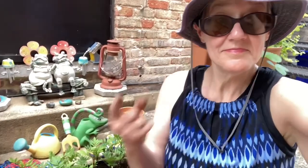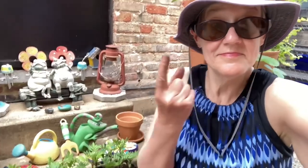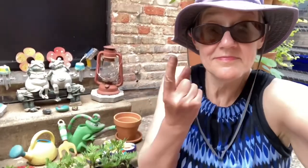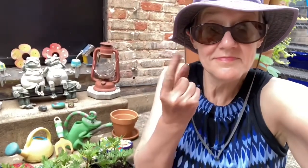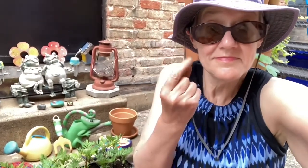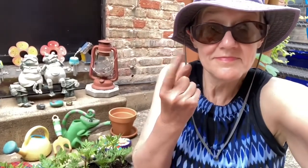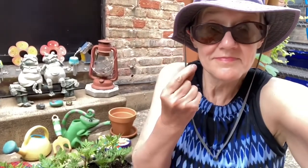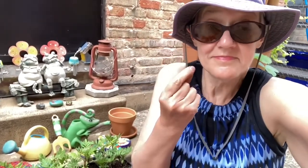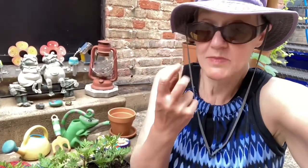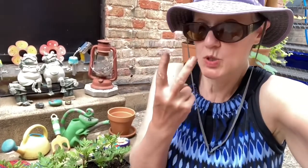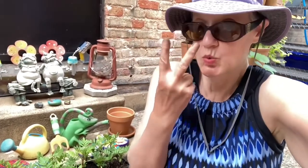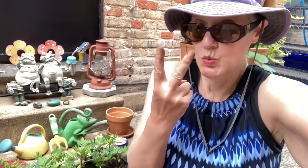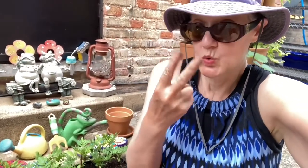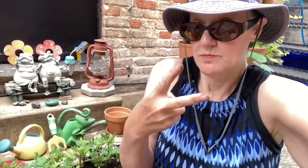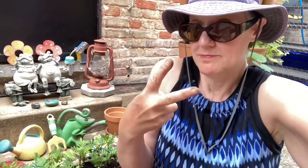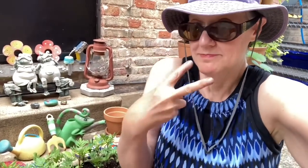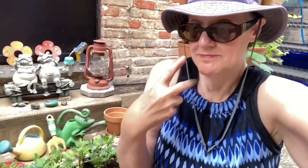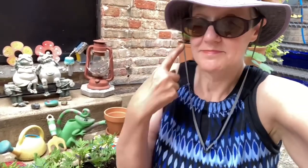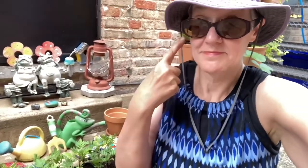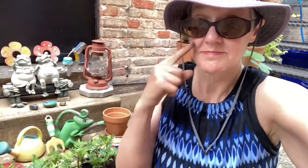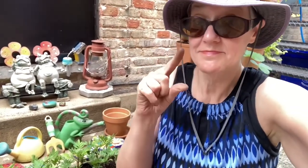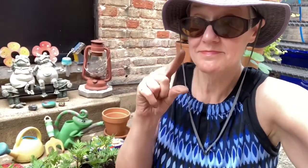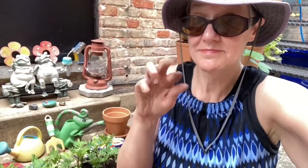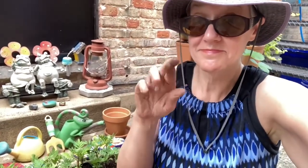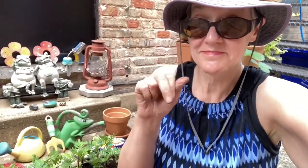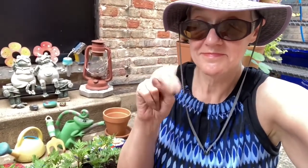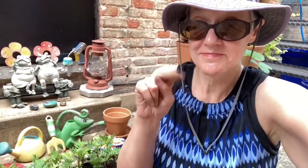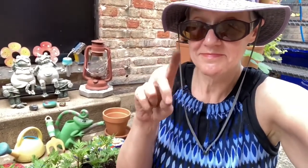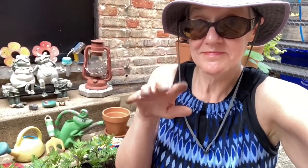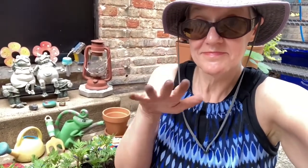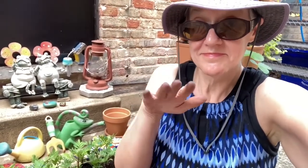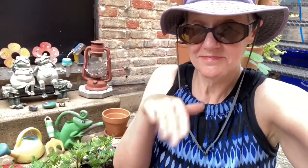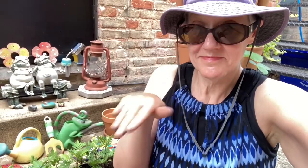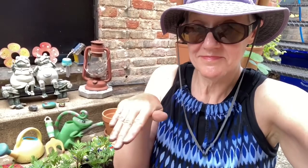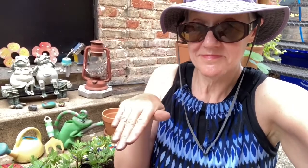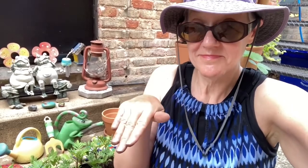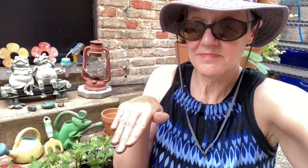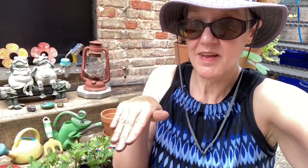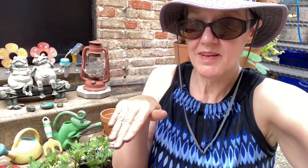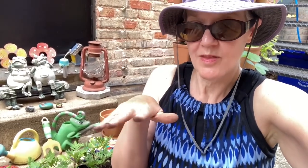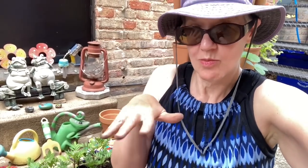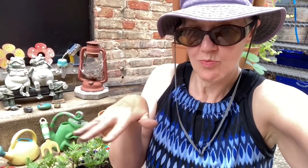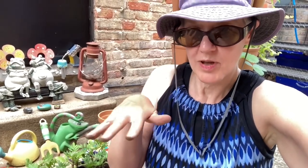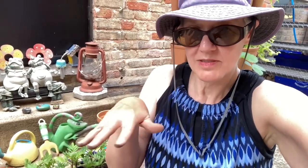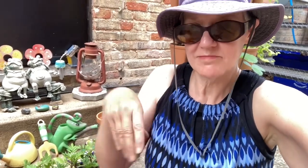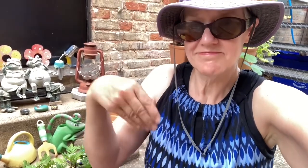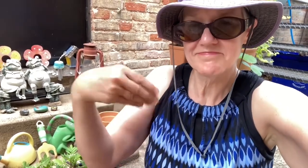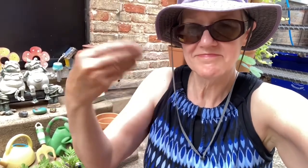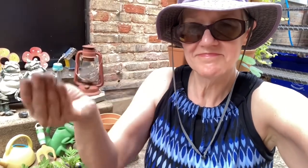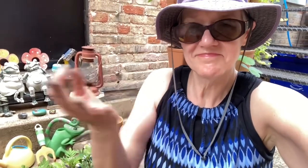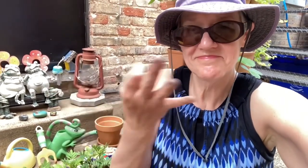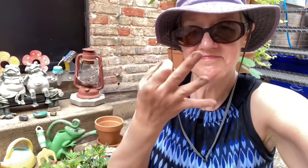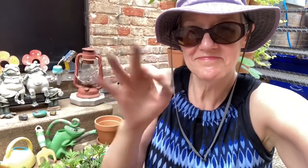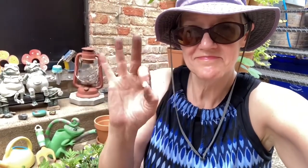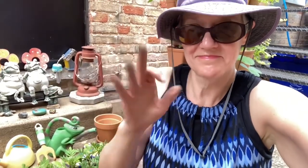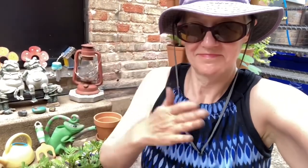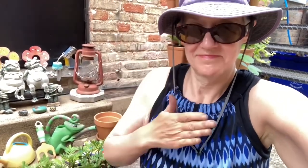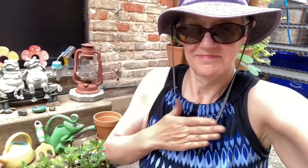Now, what am I going to do with these? I'm going to save 2 for the grandkids, and the rest I'm going to give away